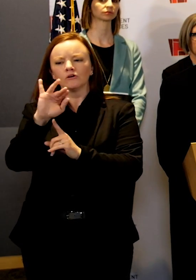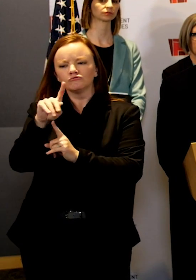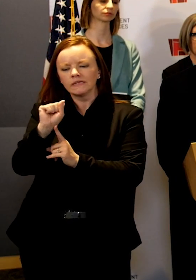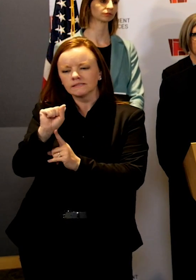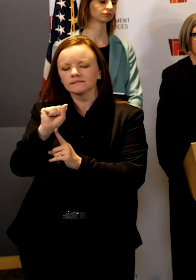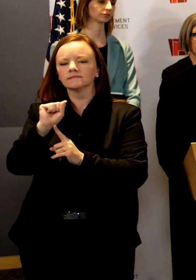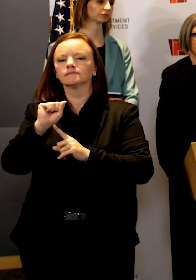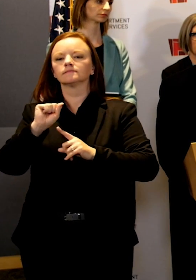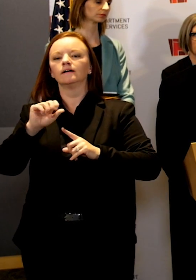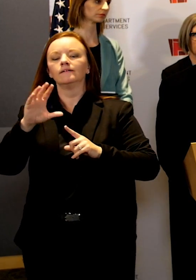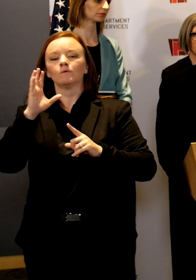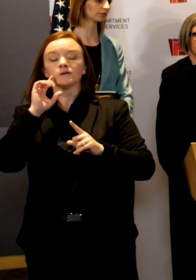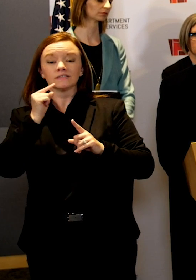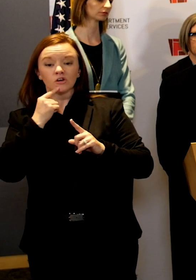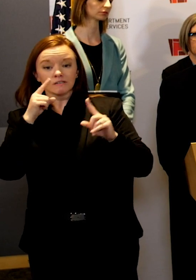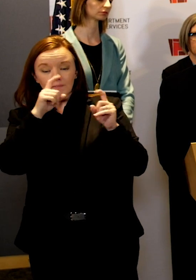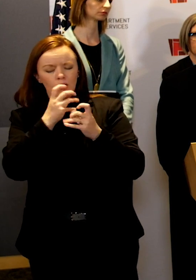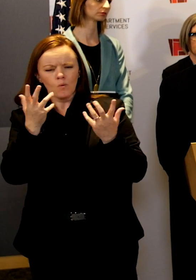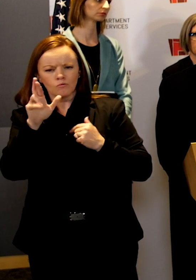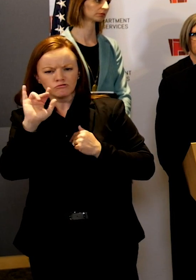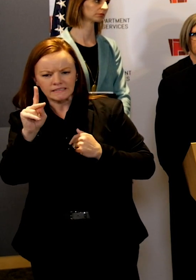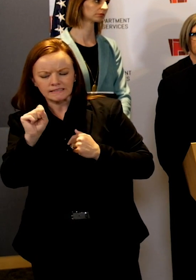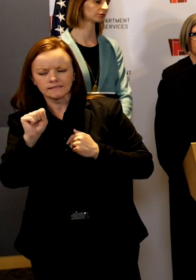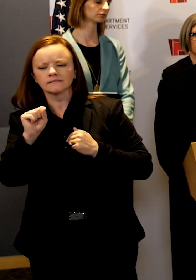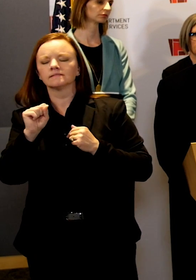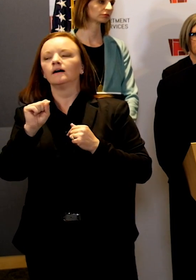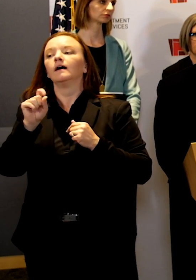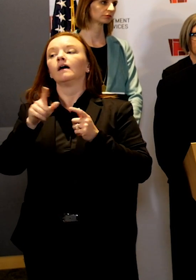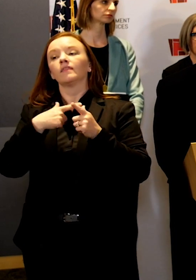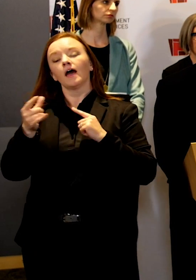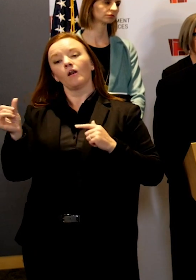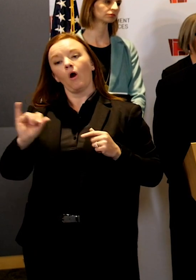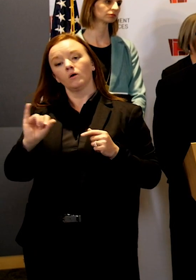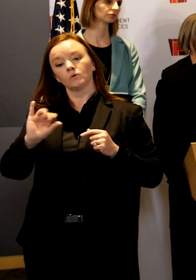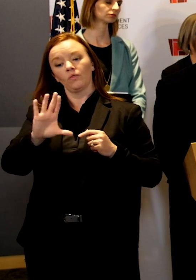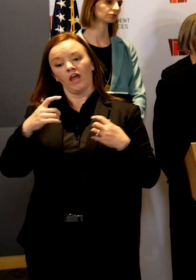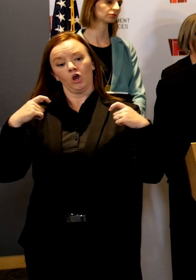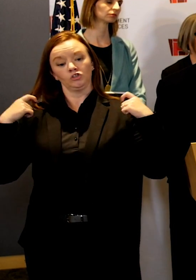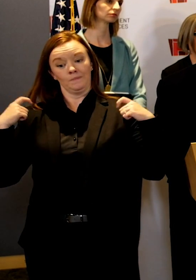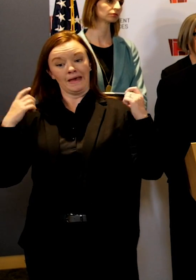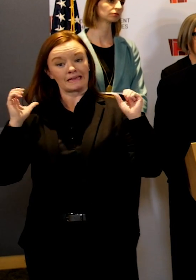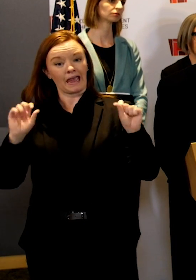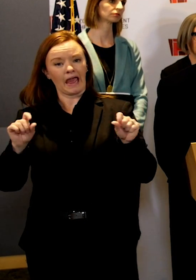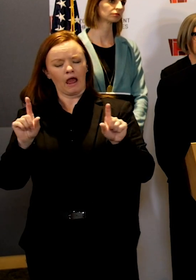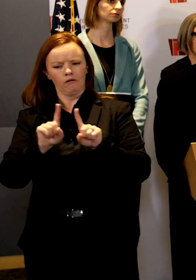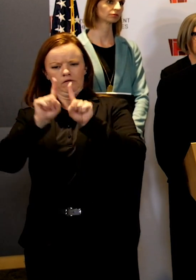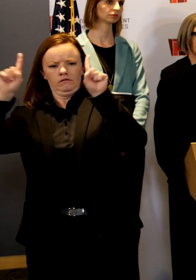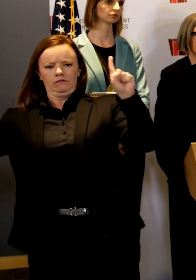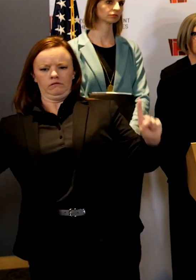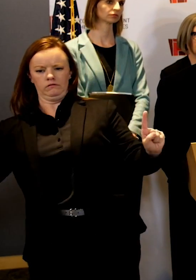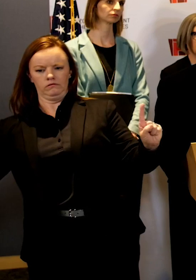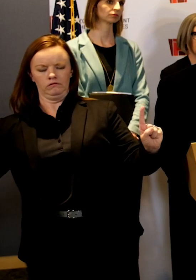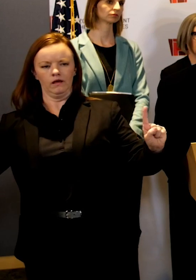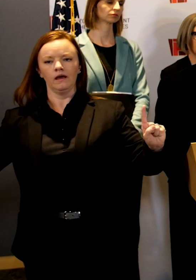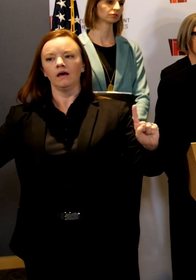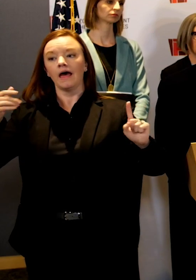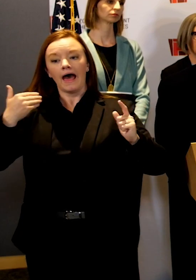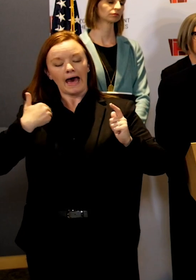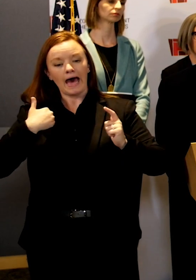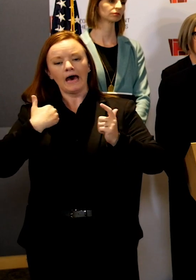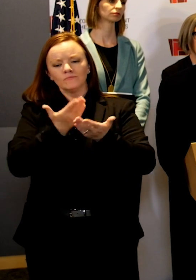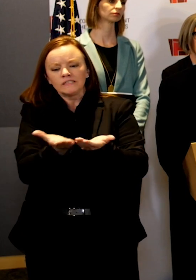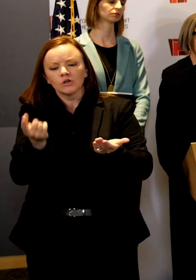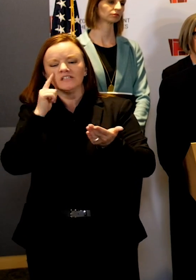risks for serious complication. But then also, if the gym that they go to, can they social distance? Is there things to wipe the bars